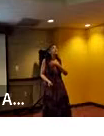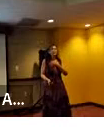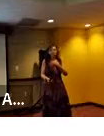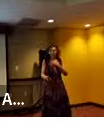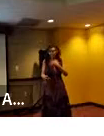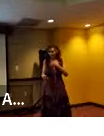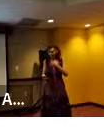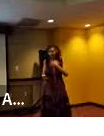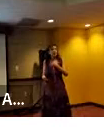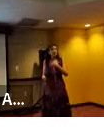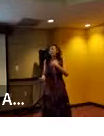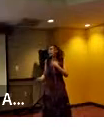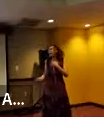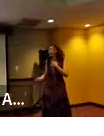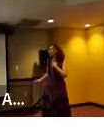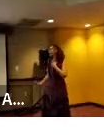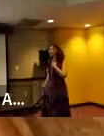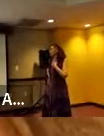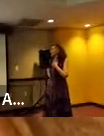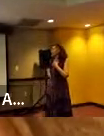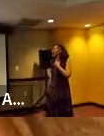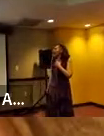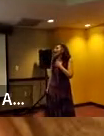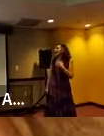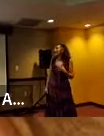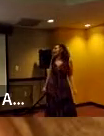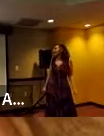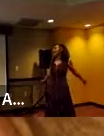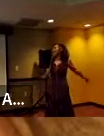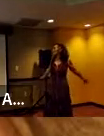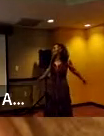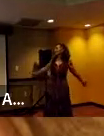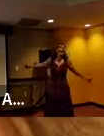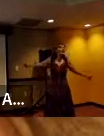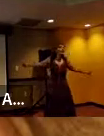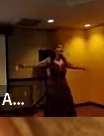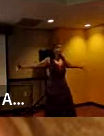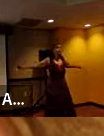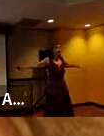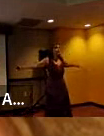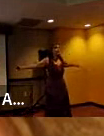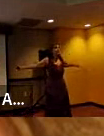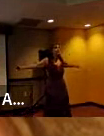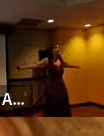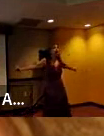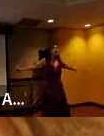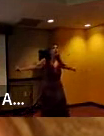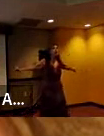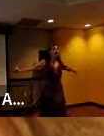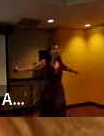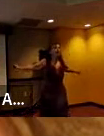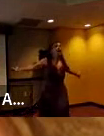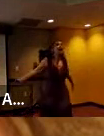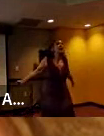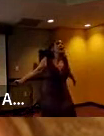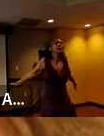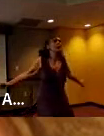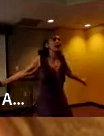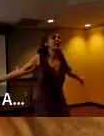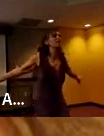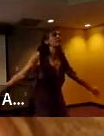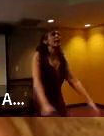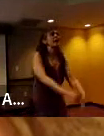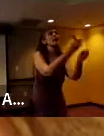forever. May it always be so. I hire you. Thank you for keeping me alive. And thank